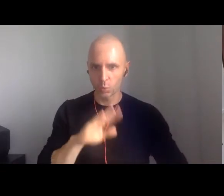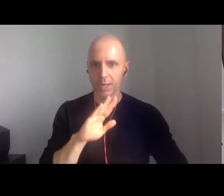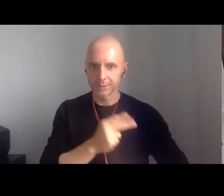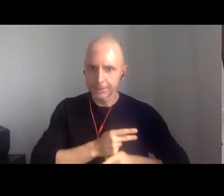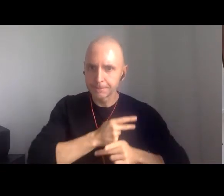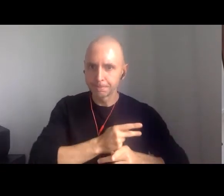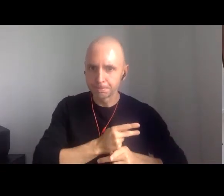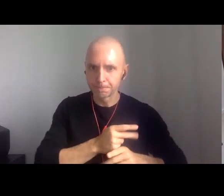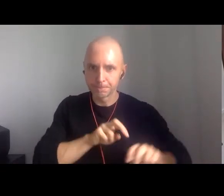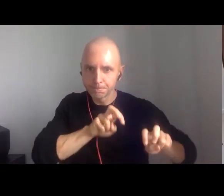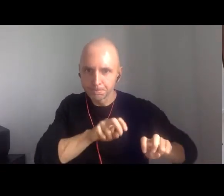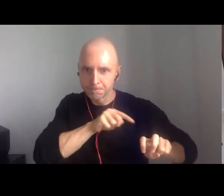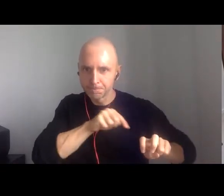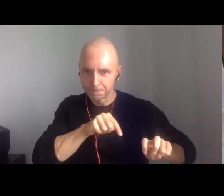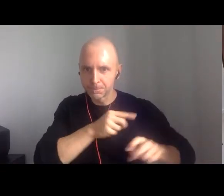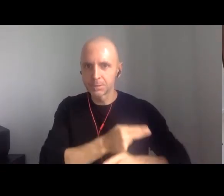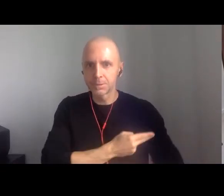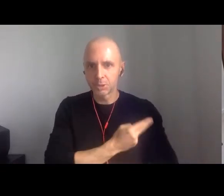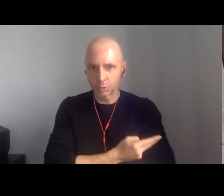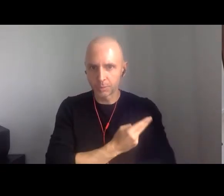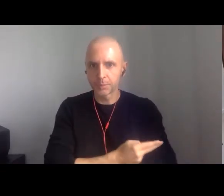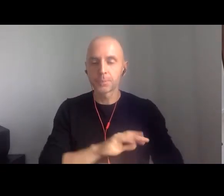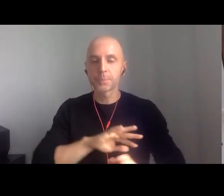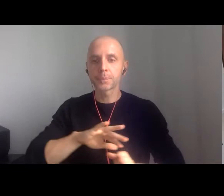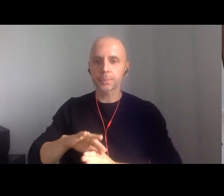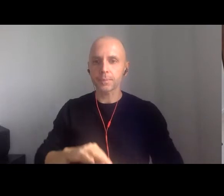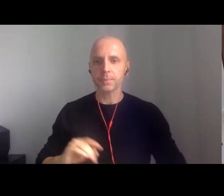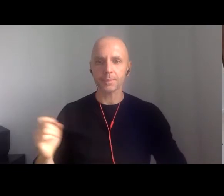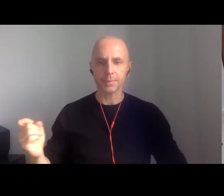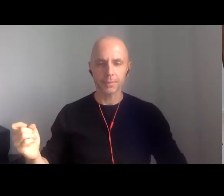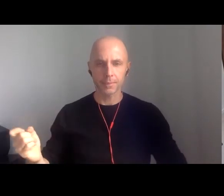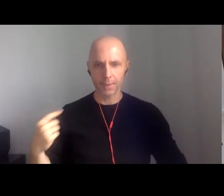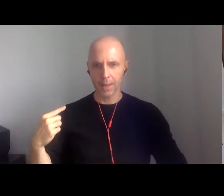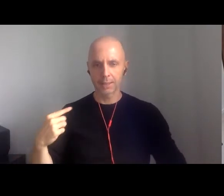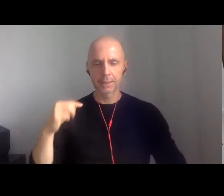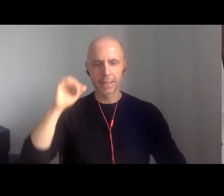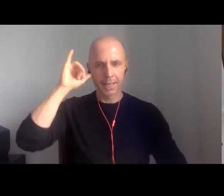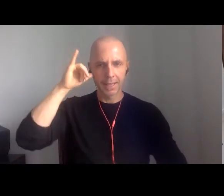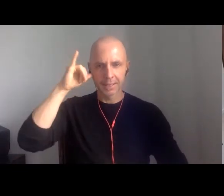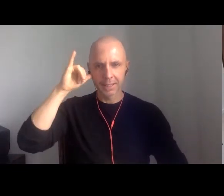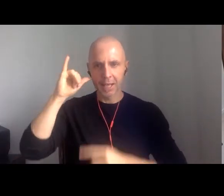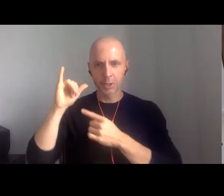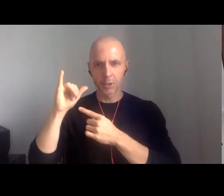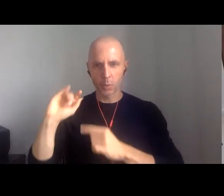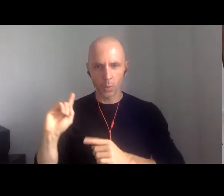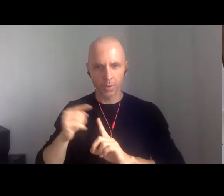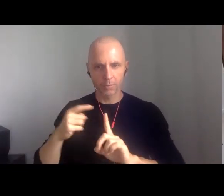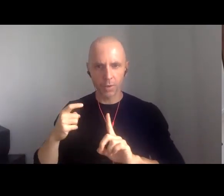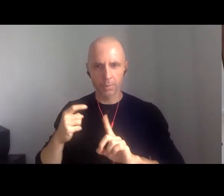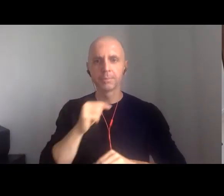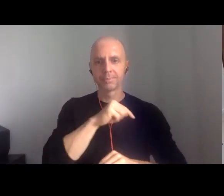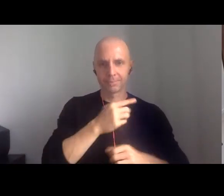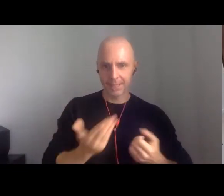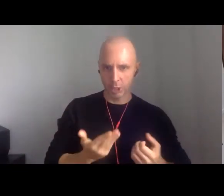The cattle, they come from a local farmer. He is a regenerative farmer and